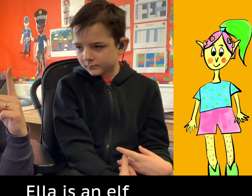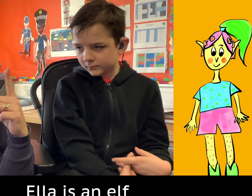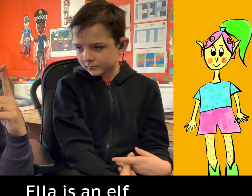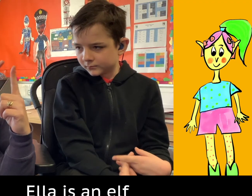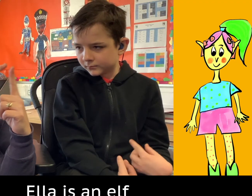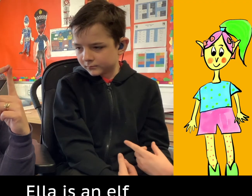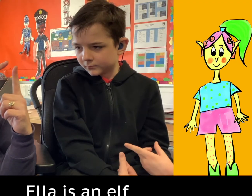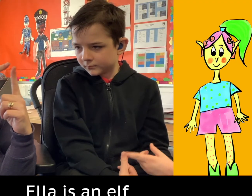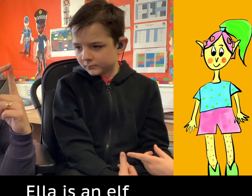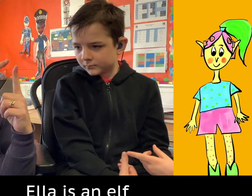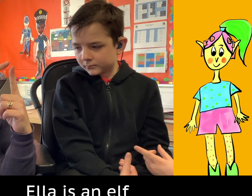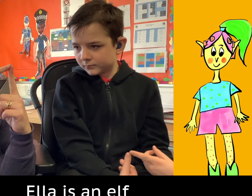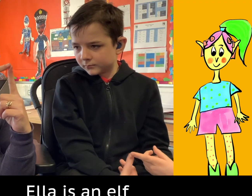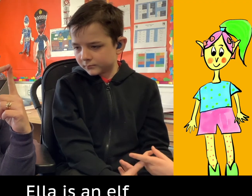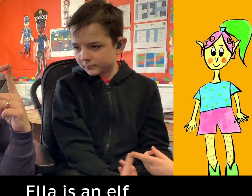Ella